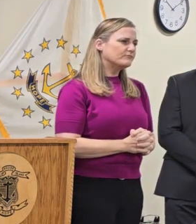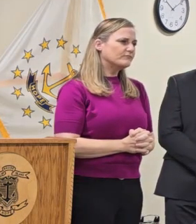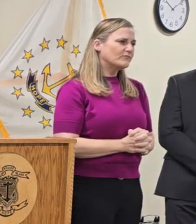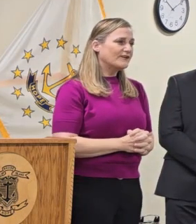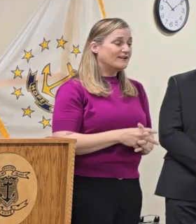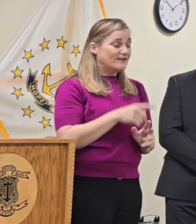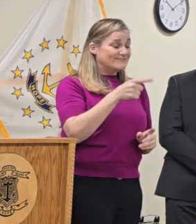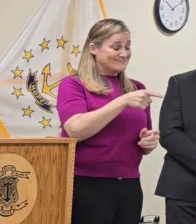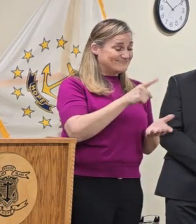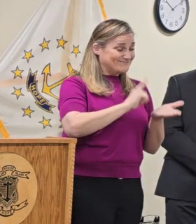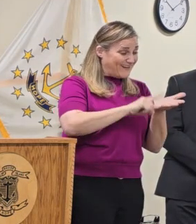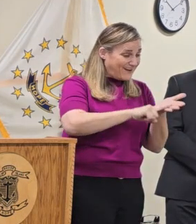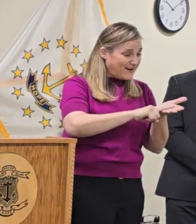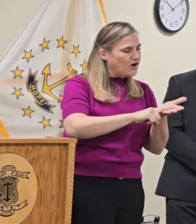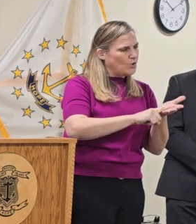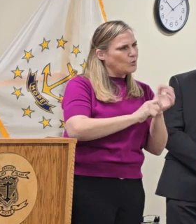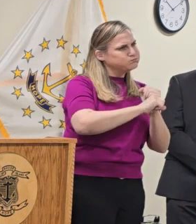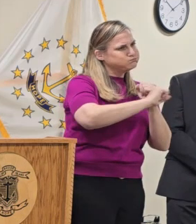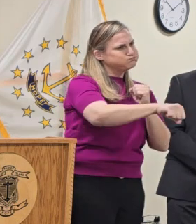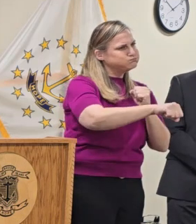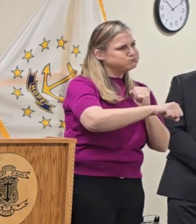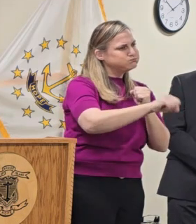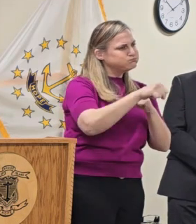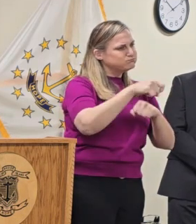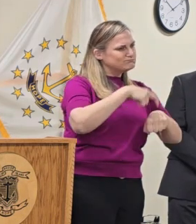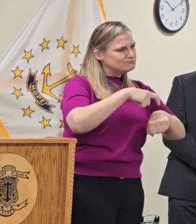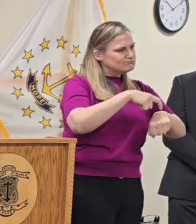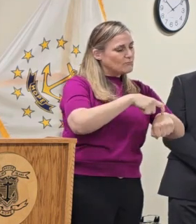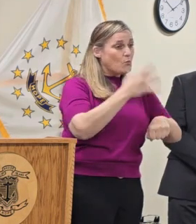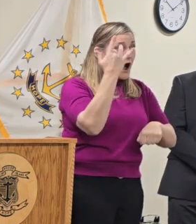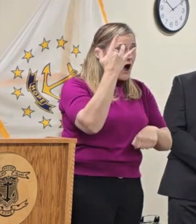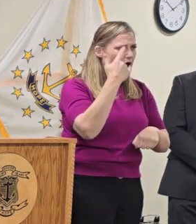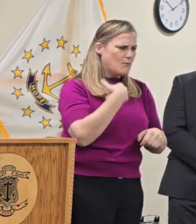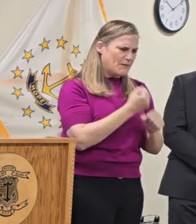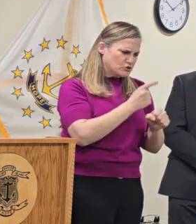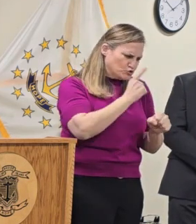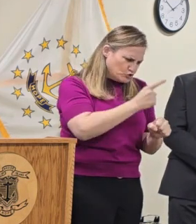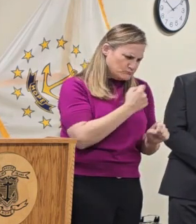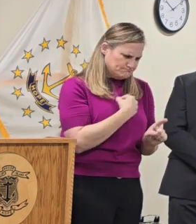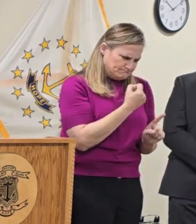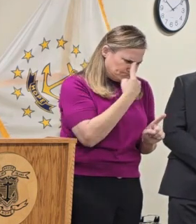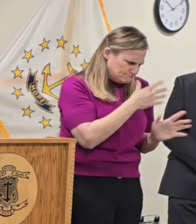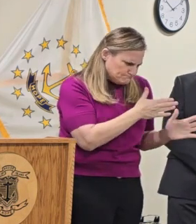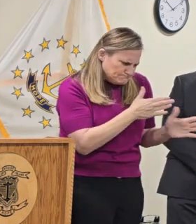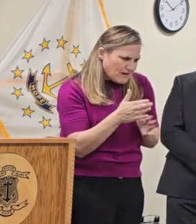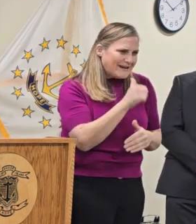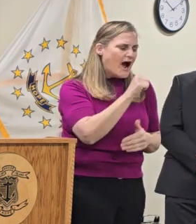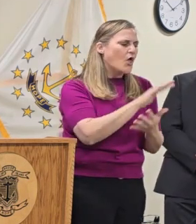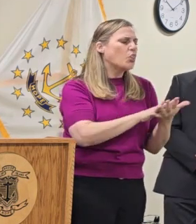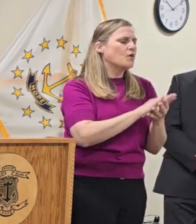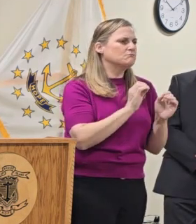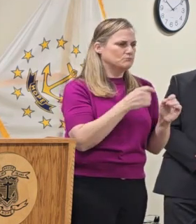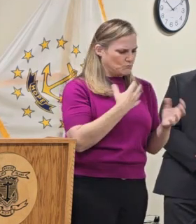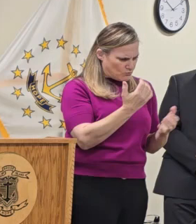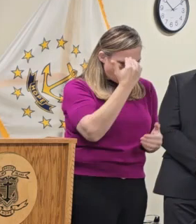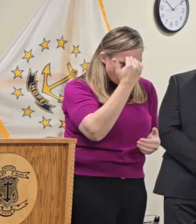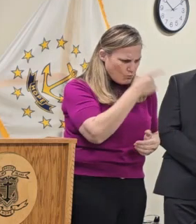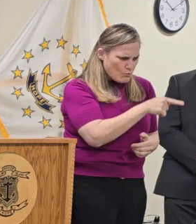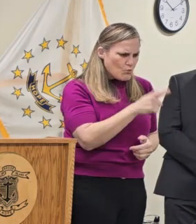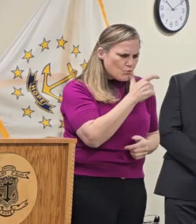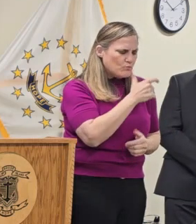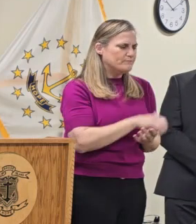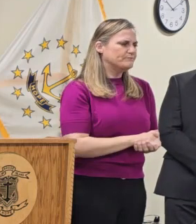It's always smart to make sure that We're always quick, but never in a